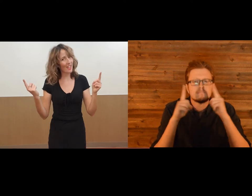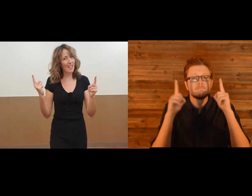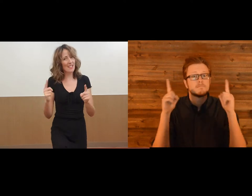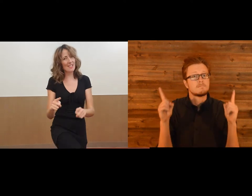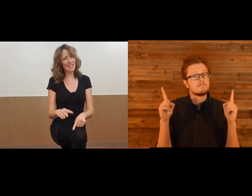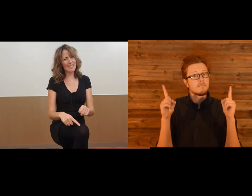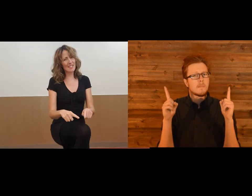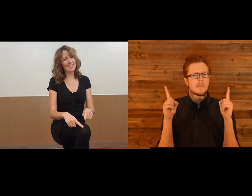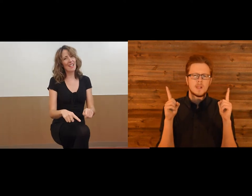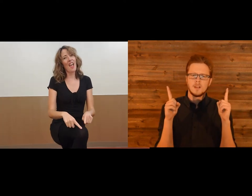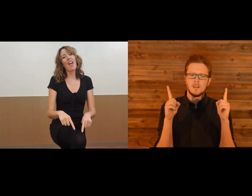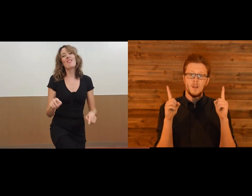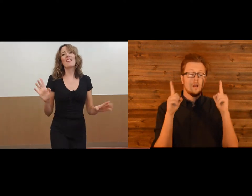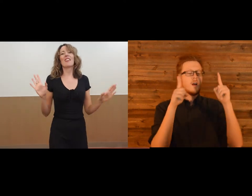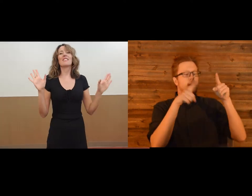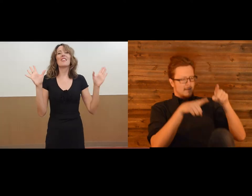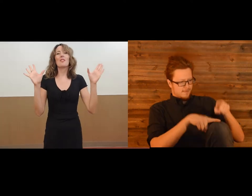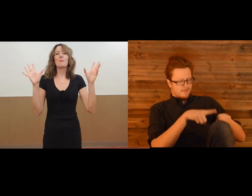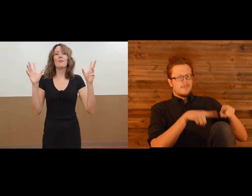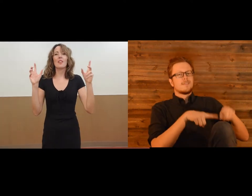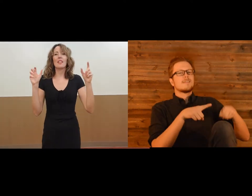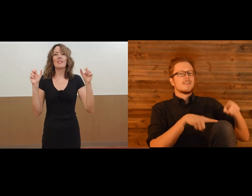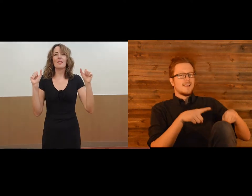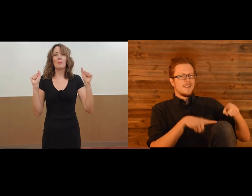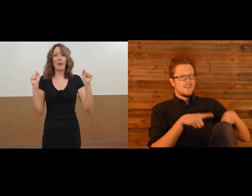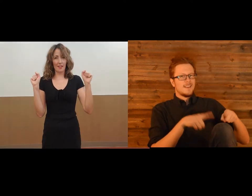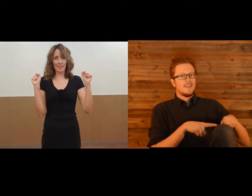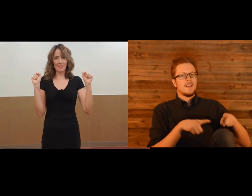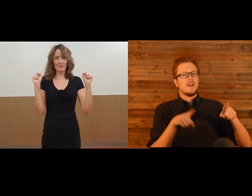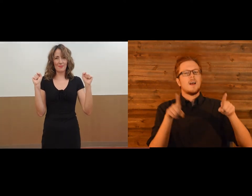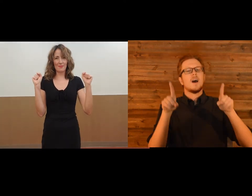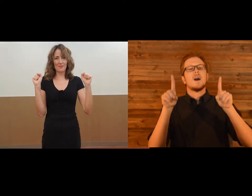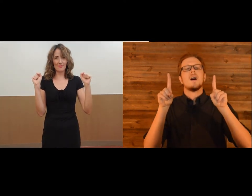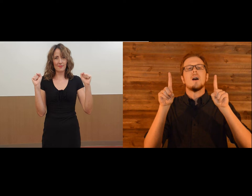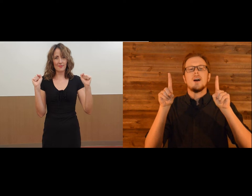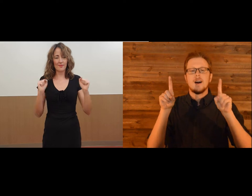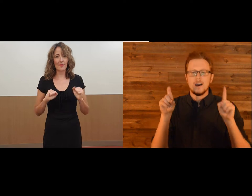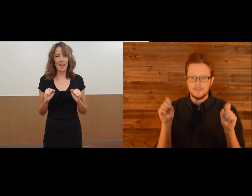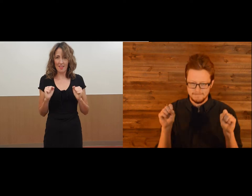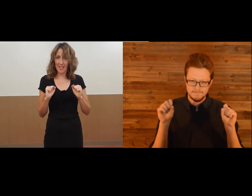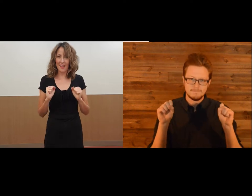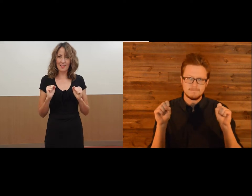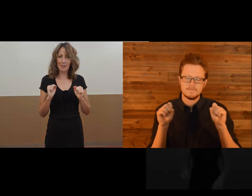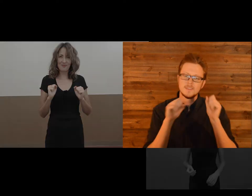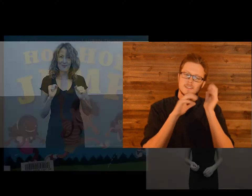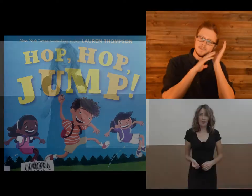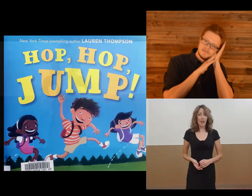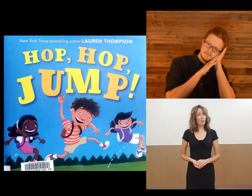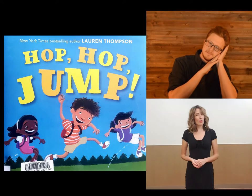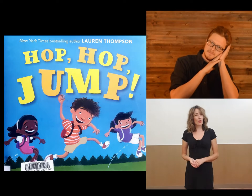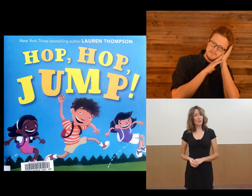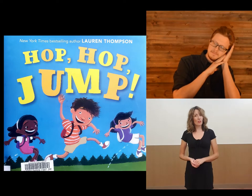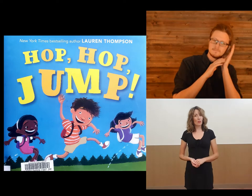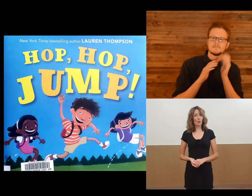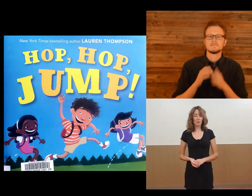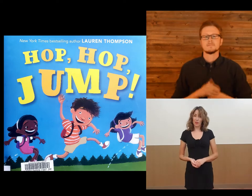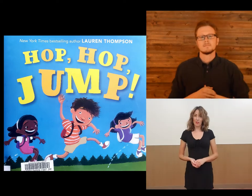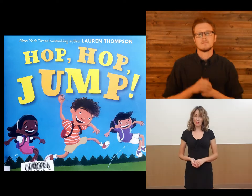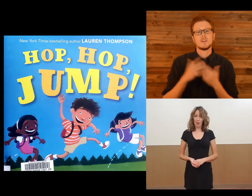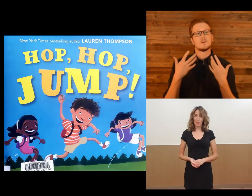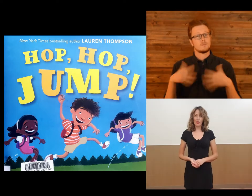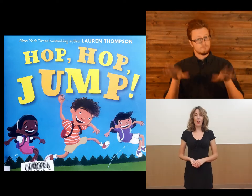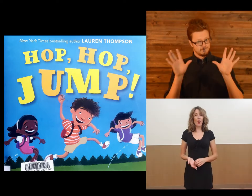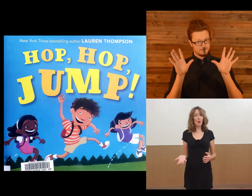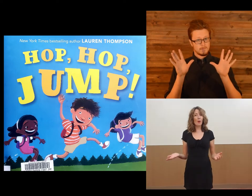them? Knees. Then I tuck them into bed. The end. And now we're going to do a